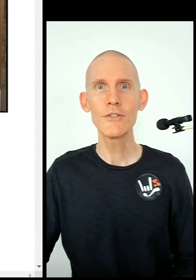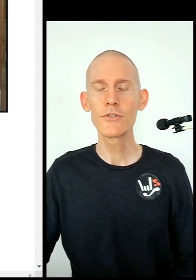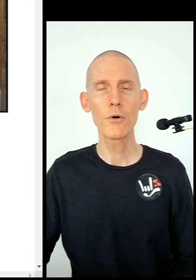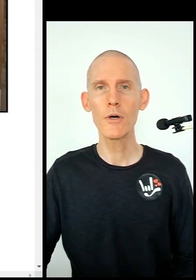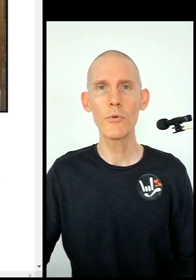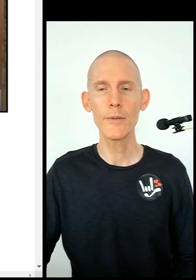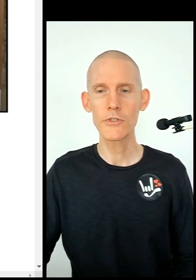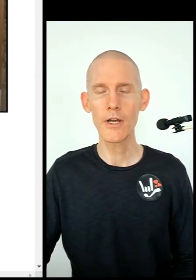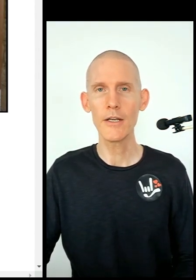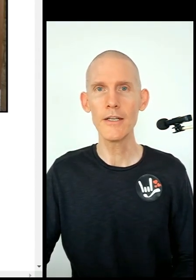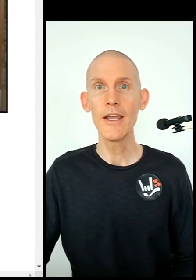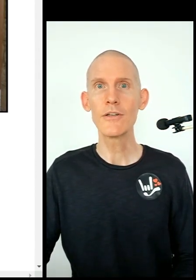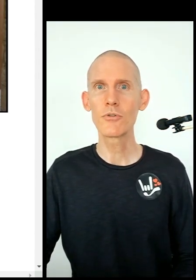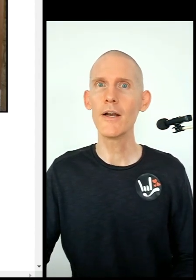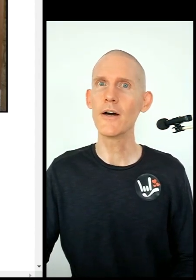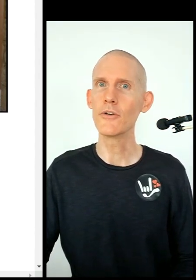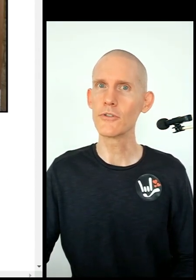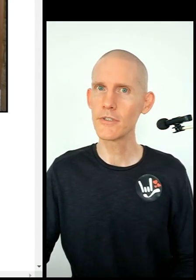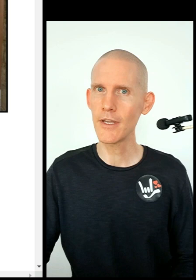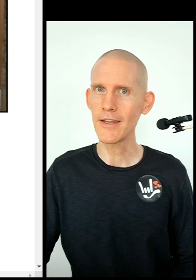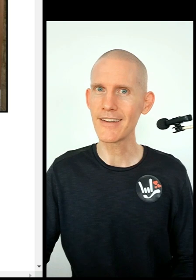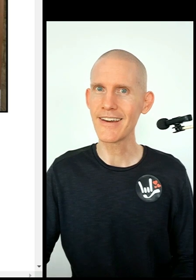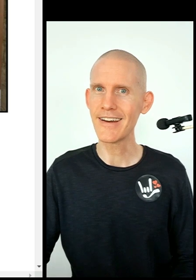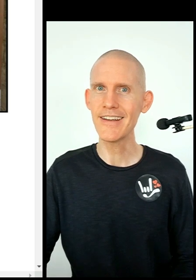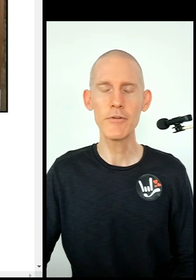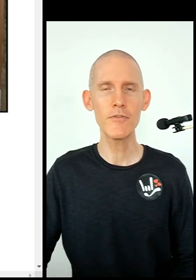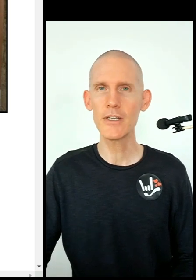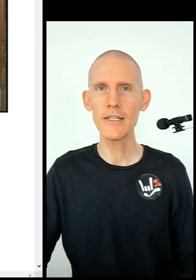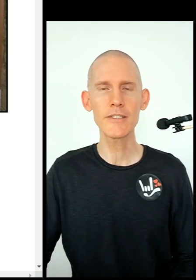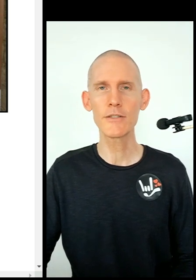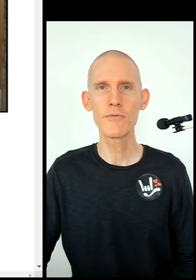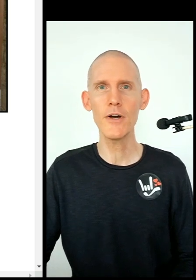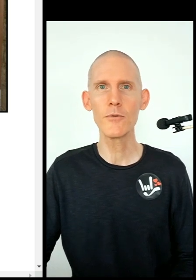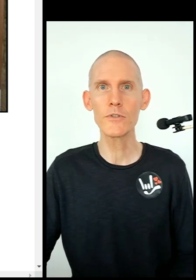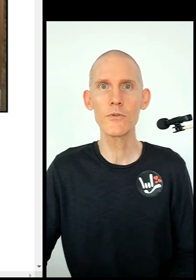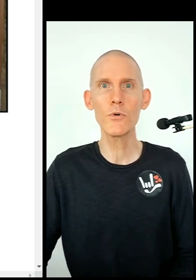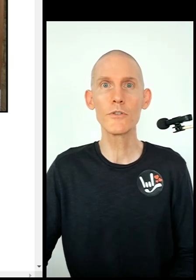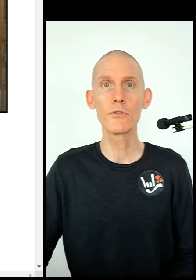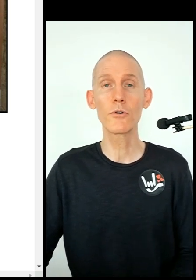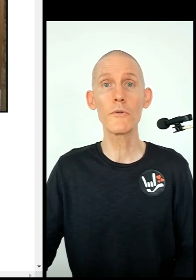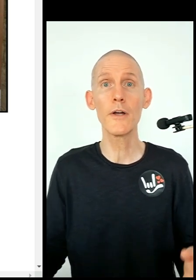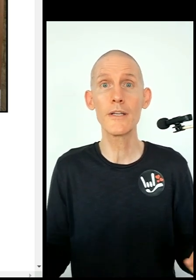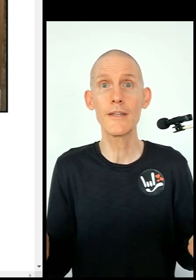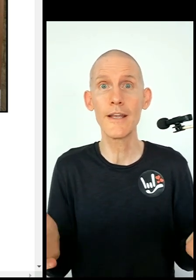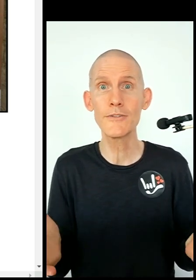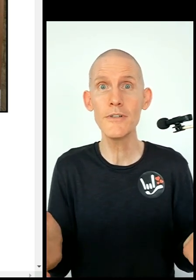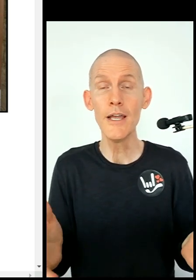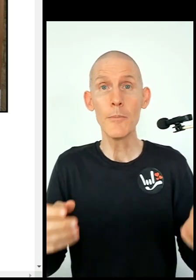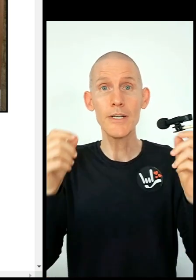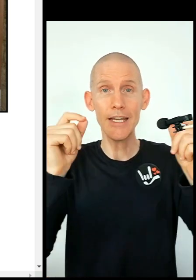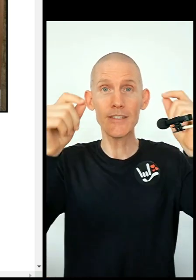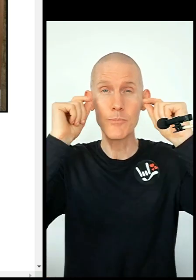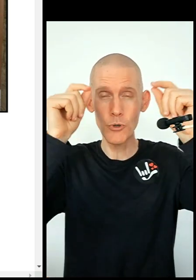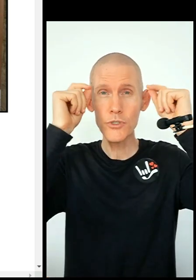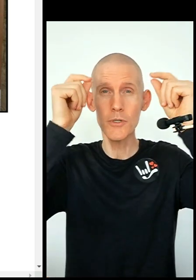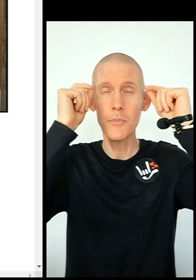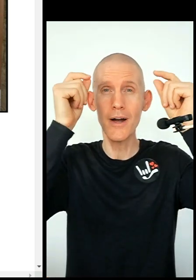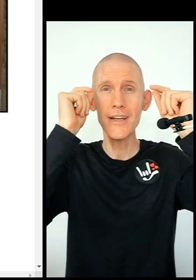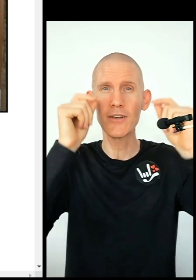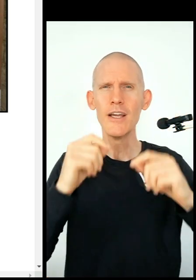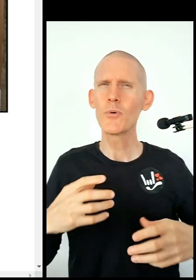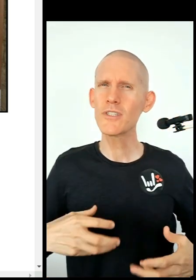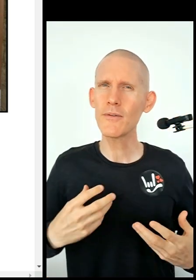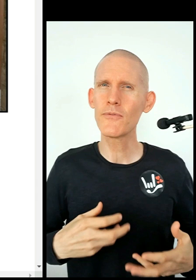watch. Just soak up what I'm signing and try to understand. If you have to guess, that's fine. What's the worst? You scroll down and get the answer. But guessing, push